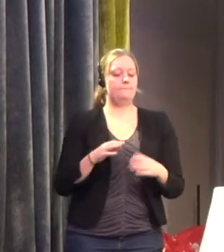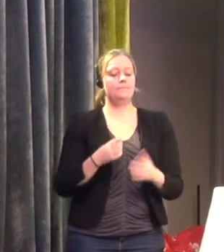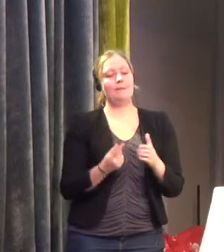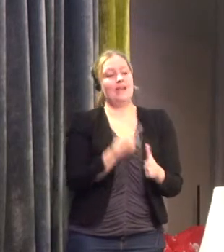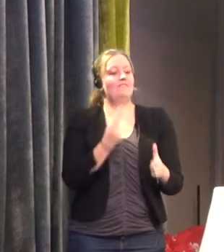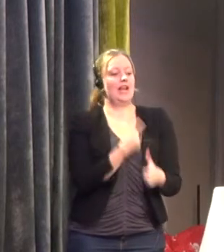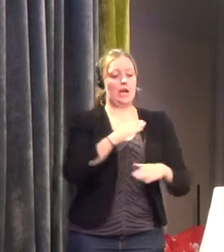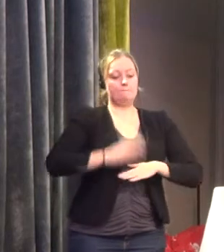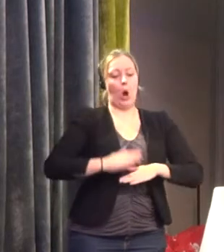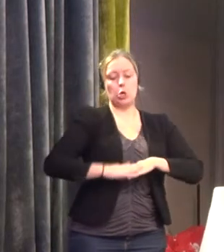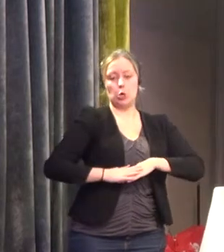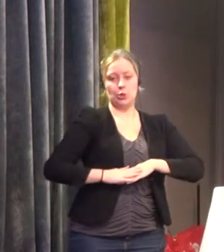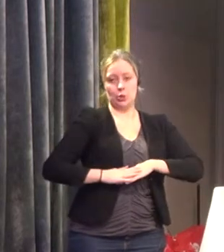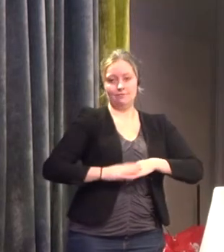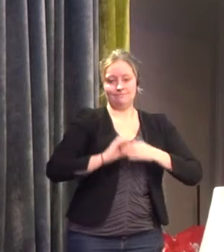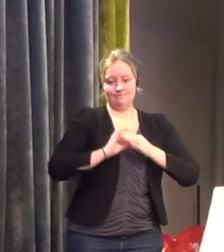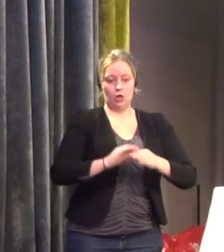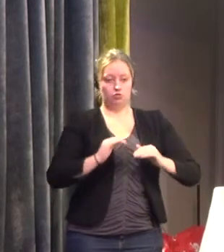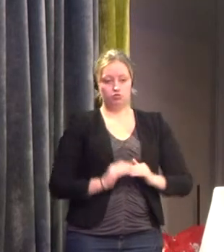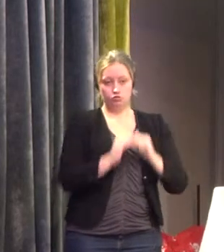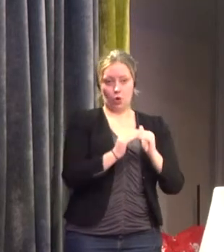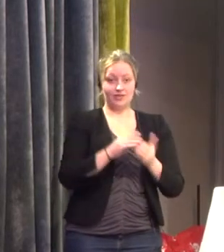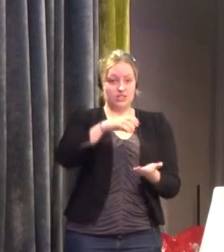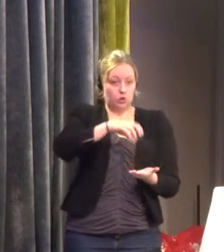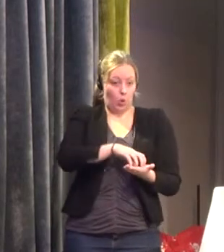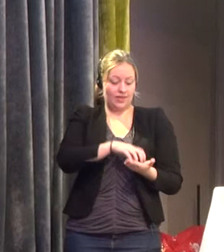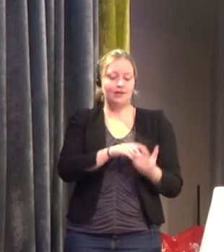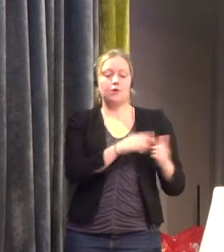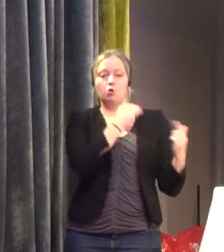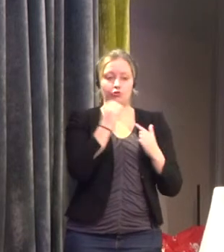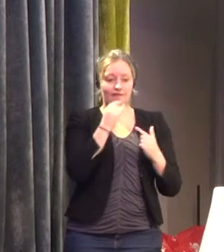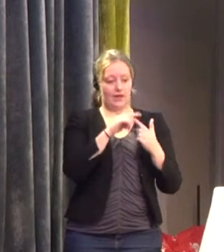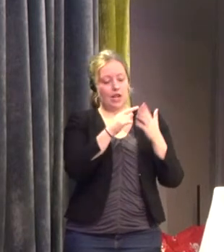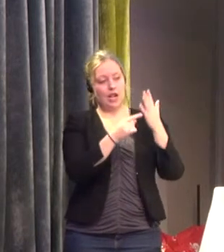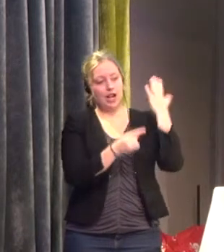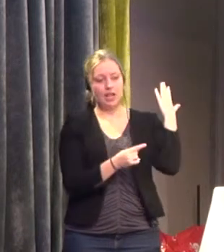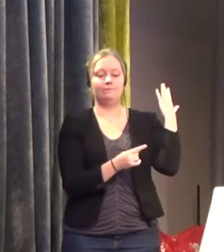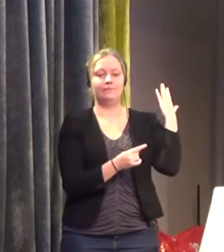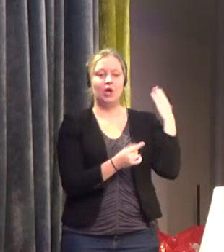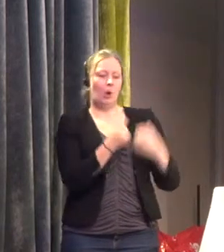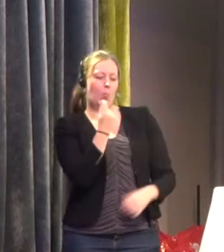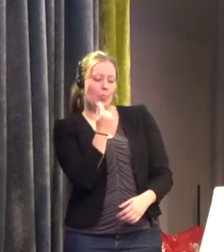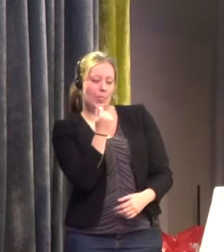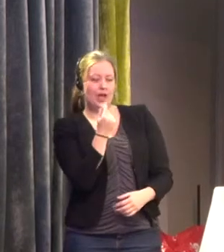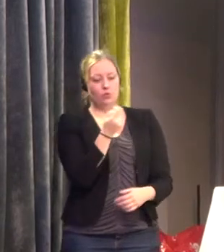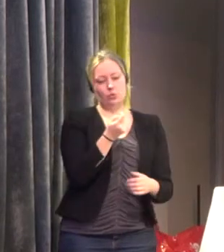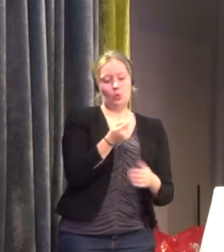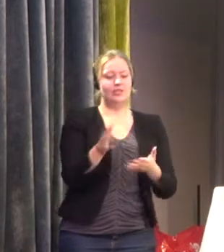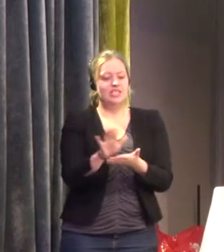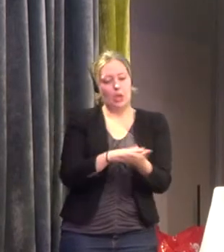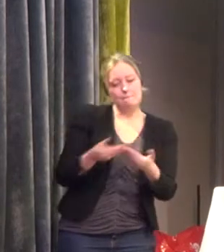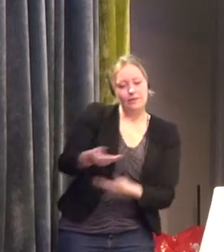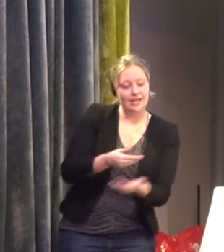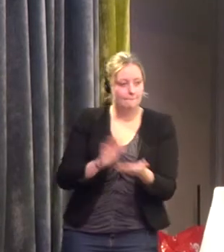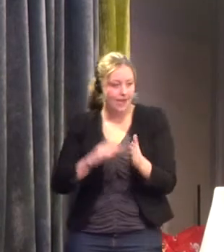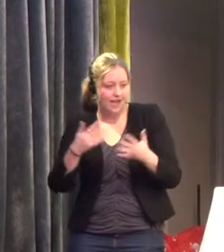education, social standing. Very few of them had interaction with people with disabilities. Very few of them had ever thought